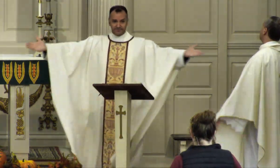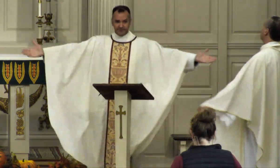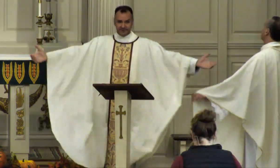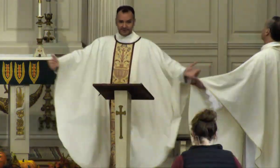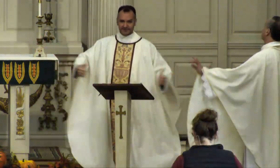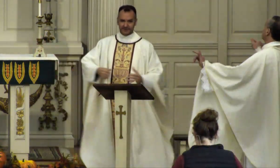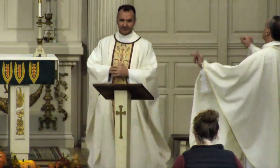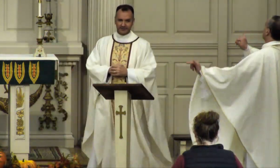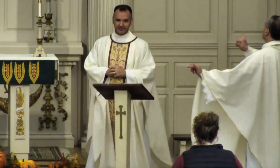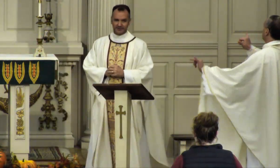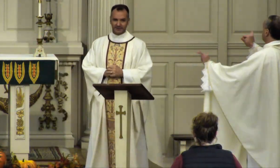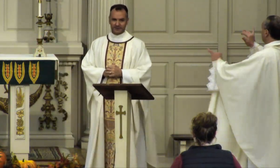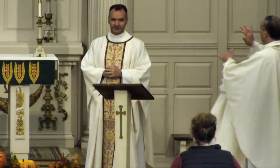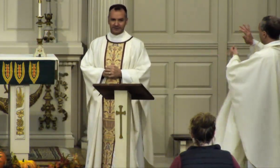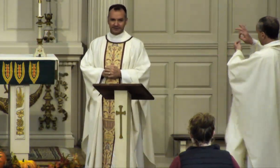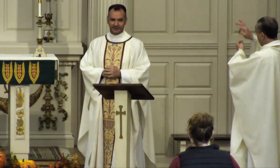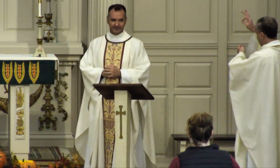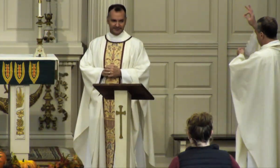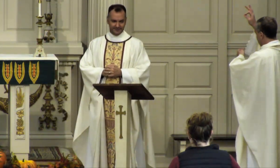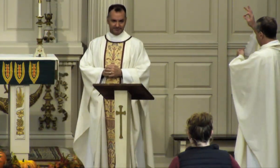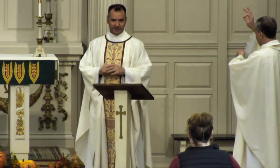The Lord be with you.